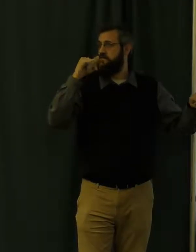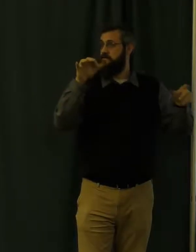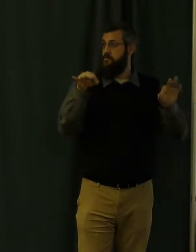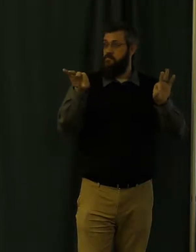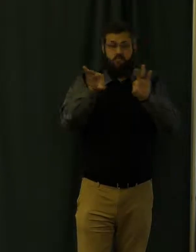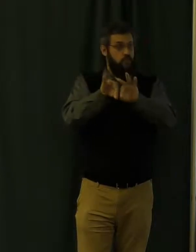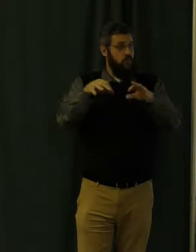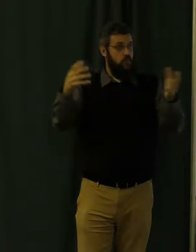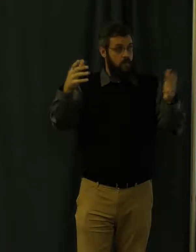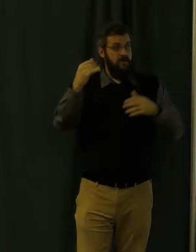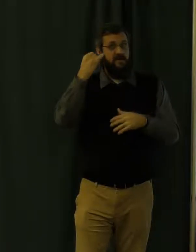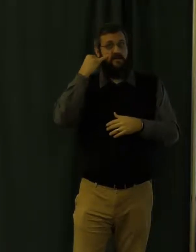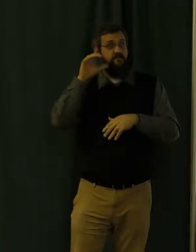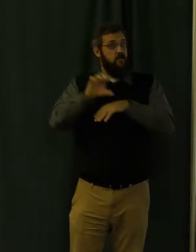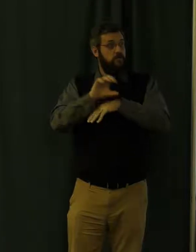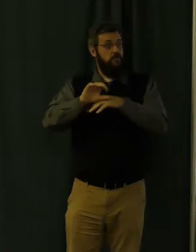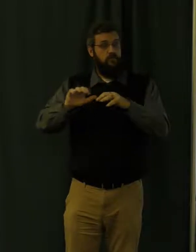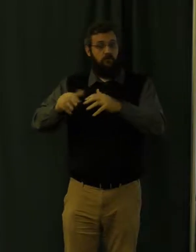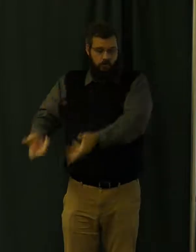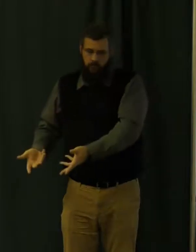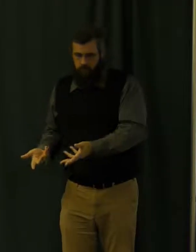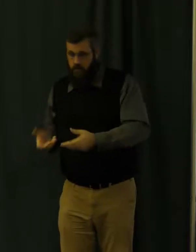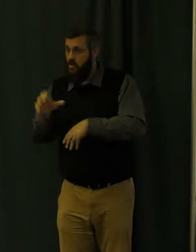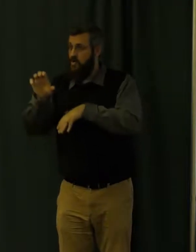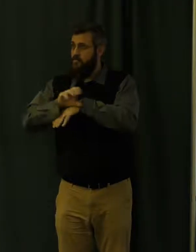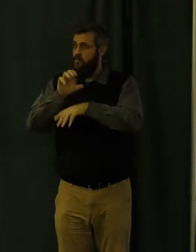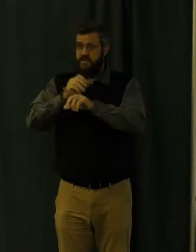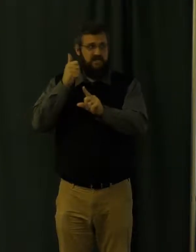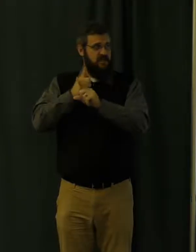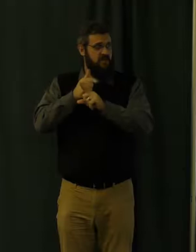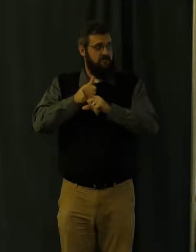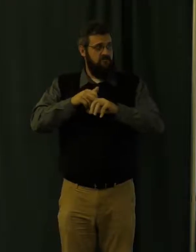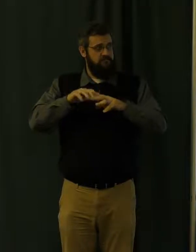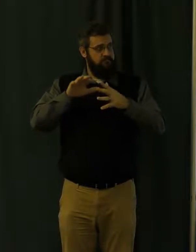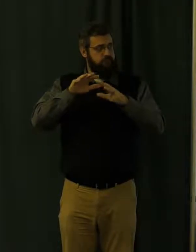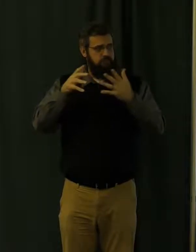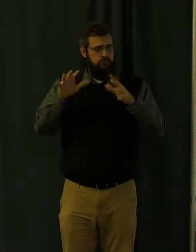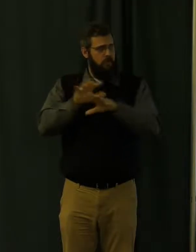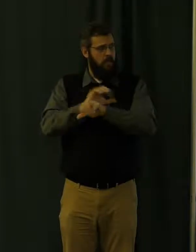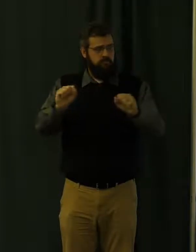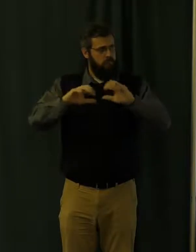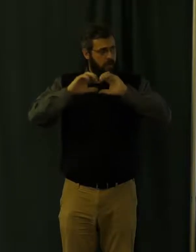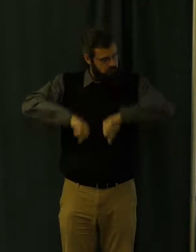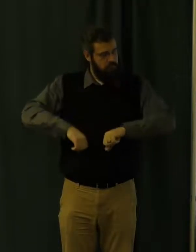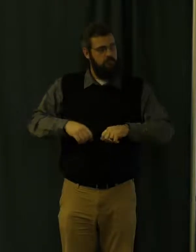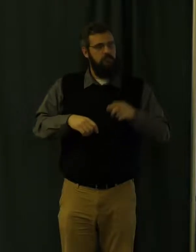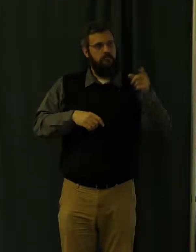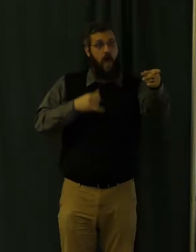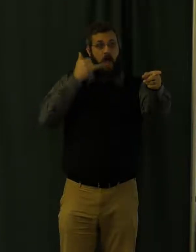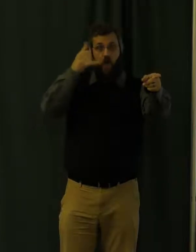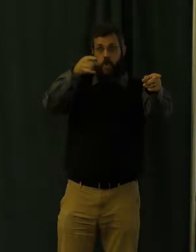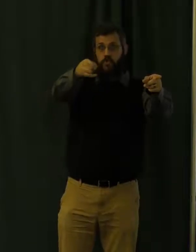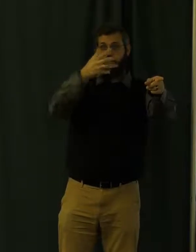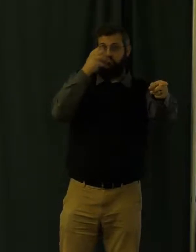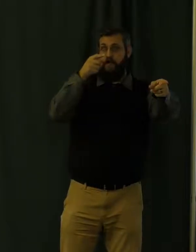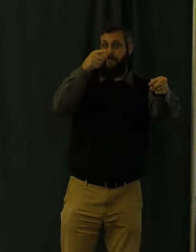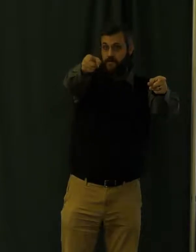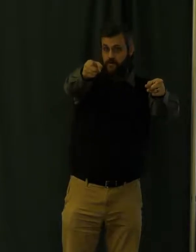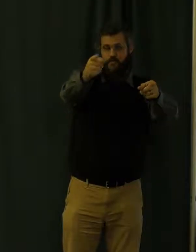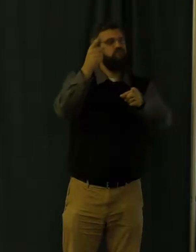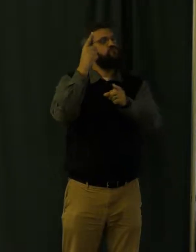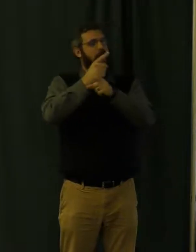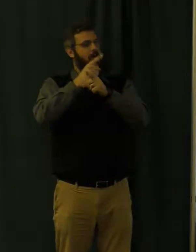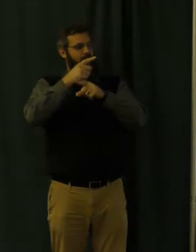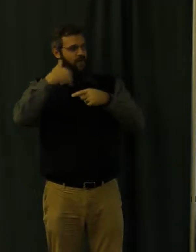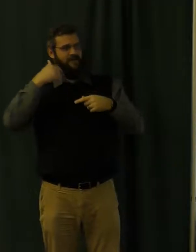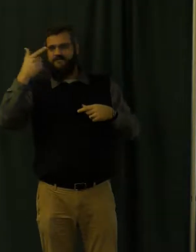is where she said if you drop it in the rain, or if your computer crashes, then I don't have to dig through it Then and I try just to call you and scream at you. then try to pull your files off